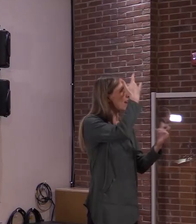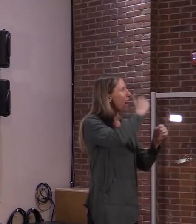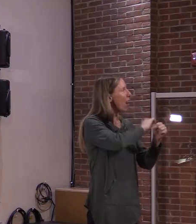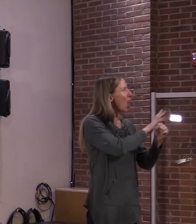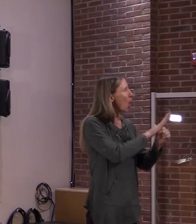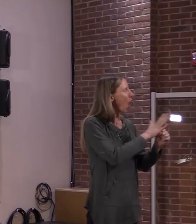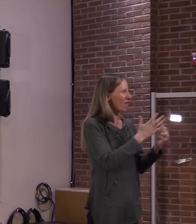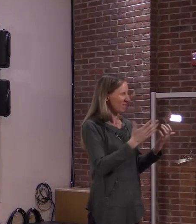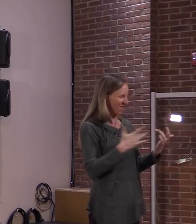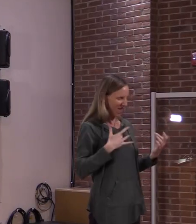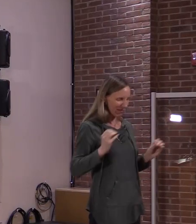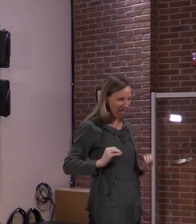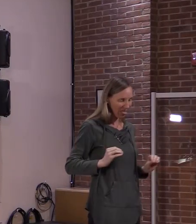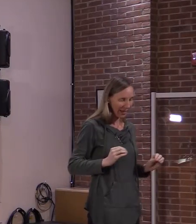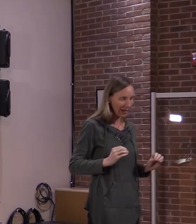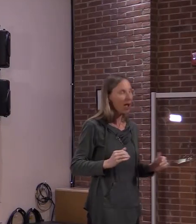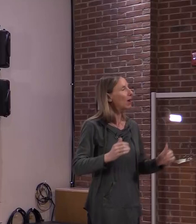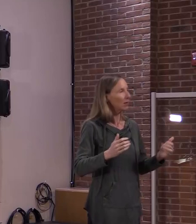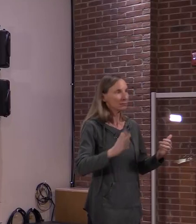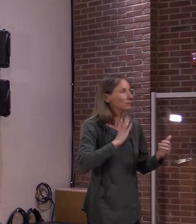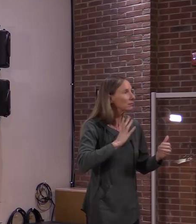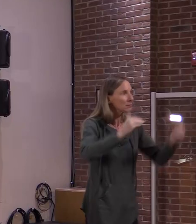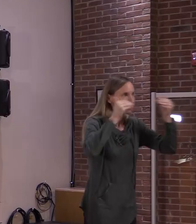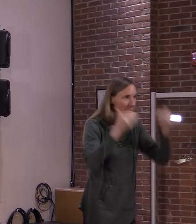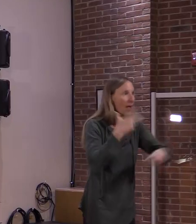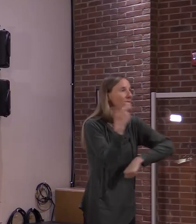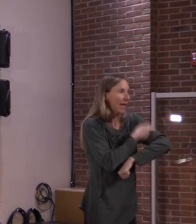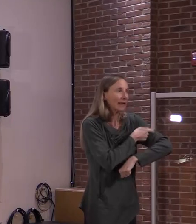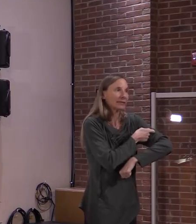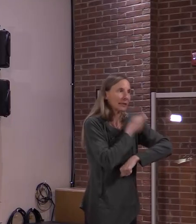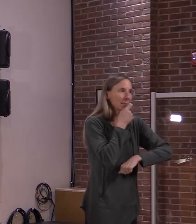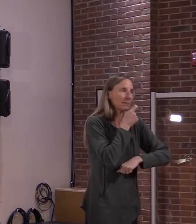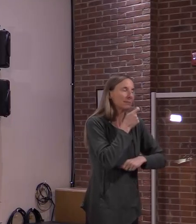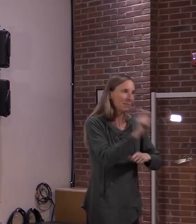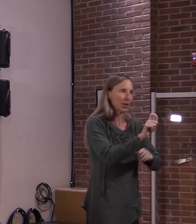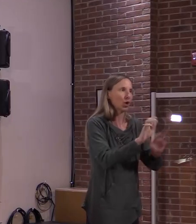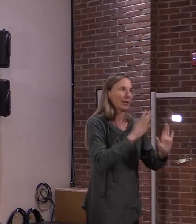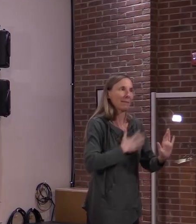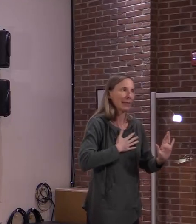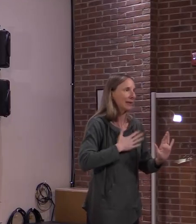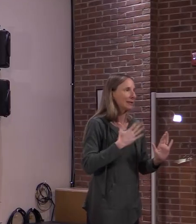being recommended to get vaccinated. So I want to make sure that point gets across.